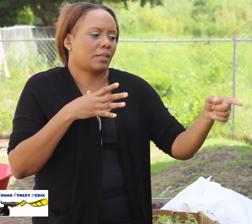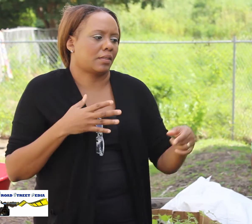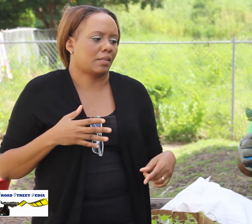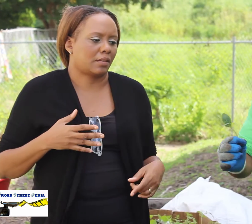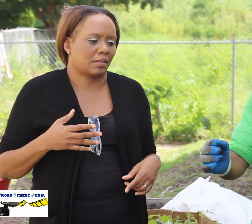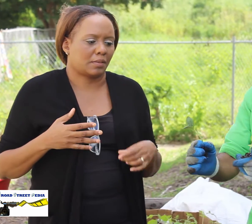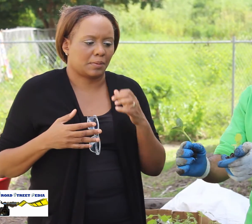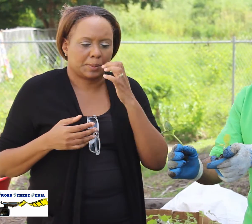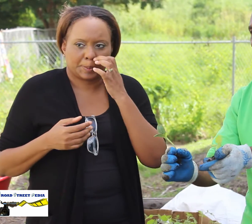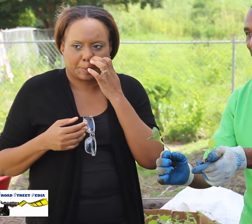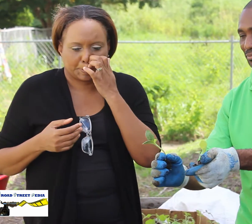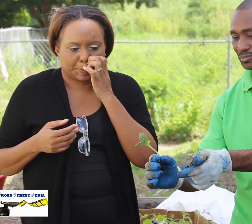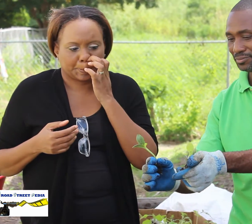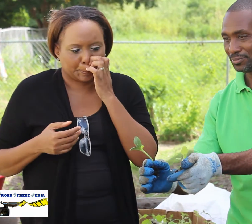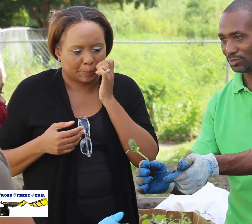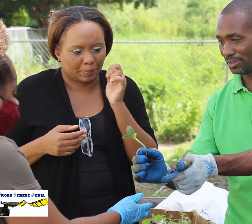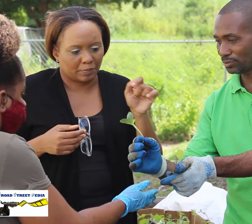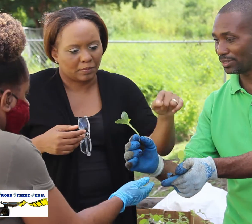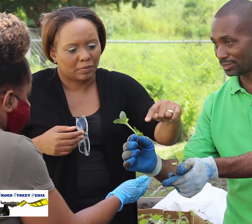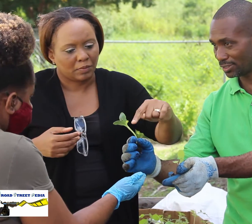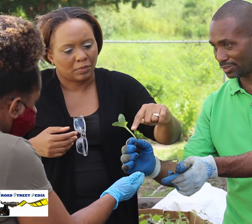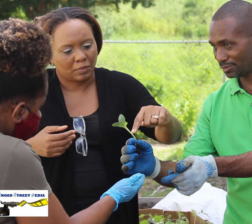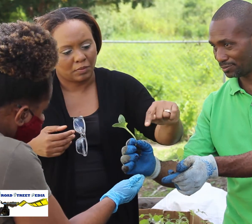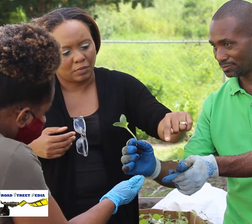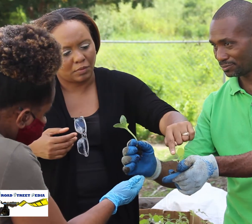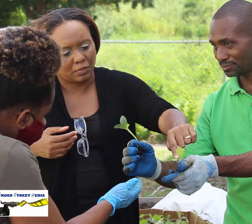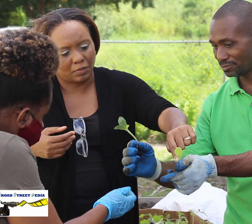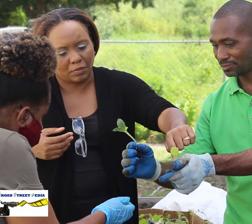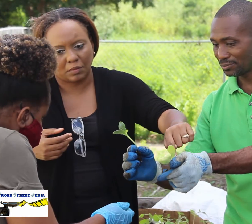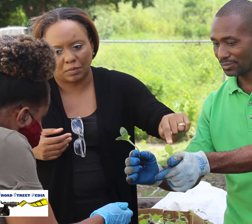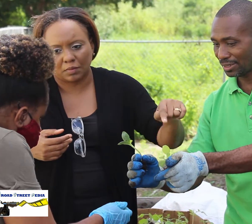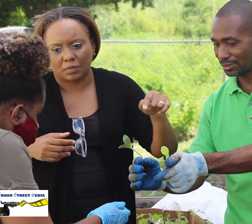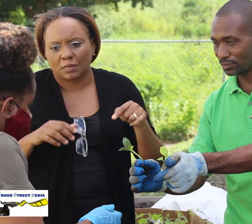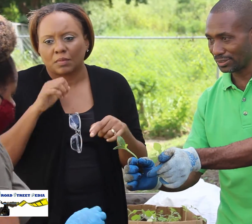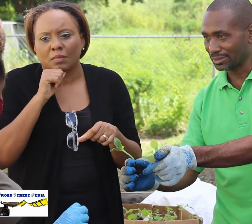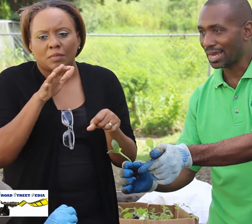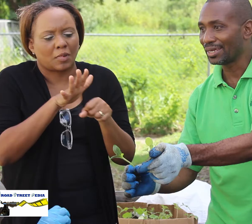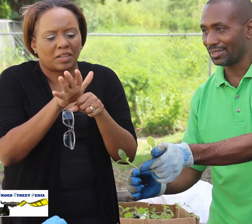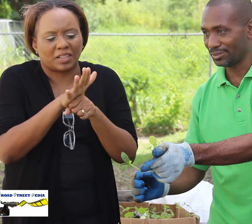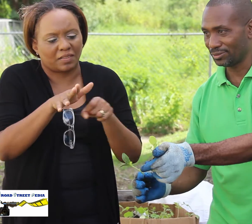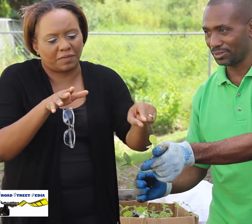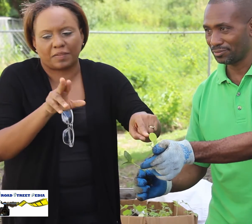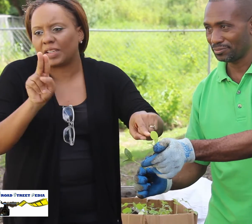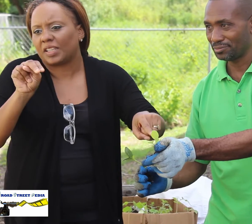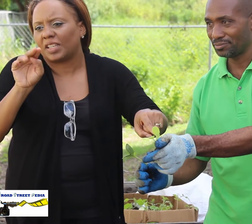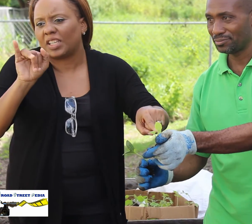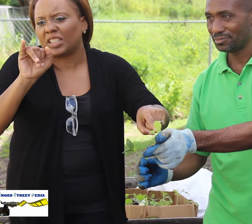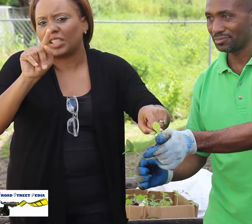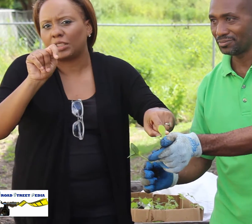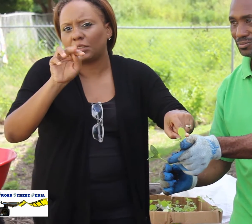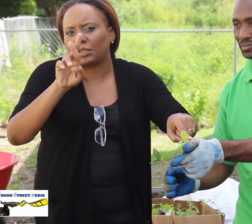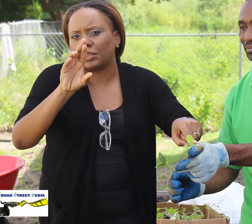is turns up the color. This one is good. This one is lacking nitrogen.